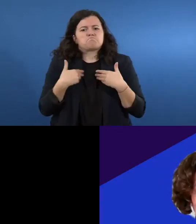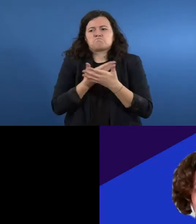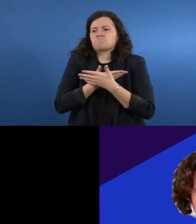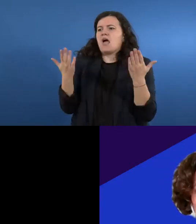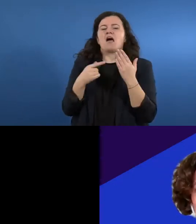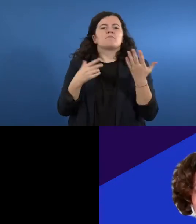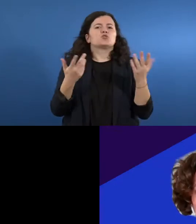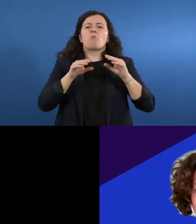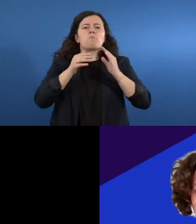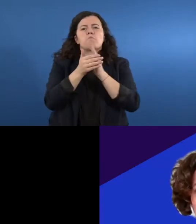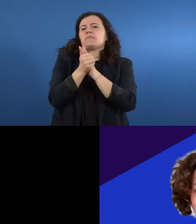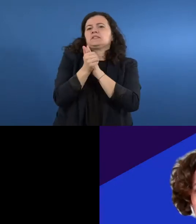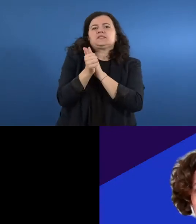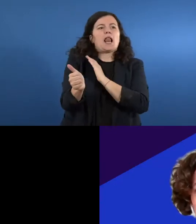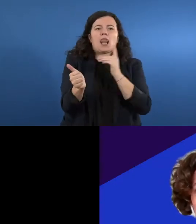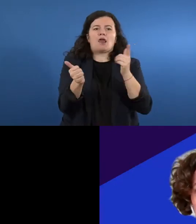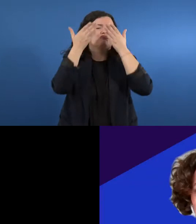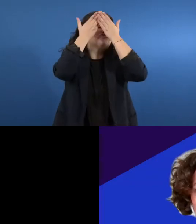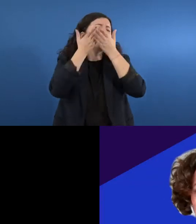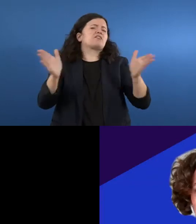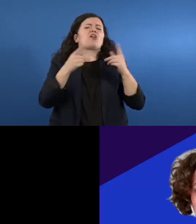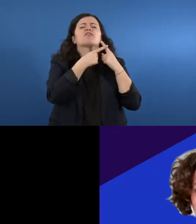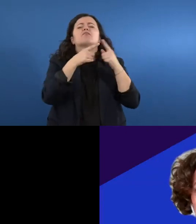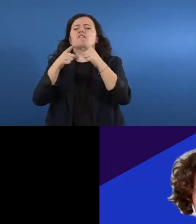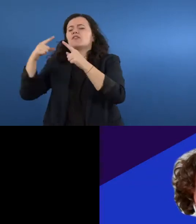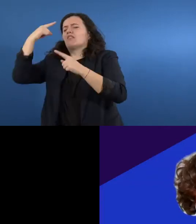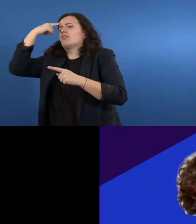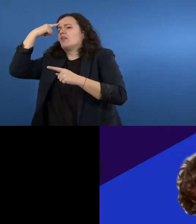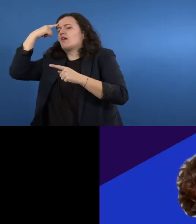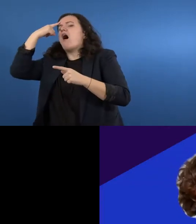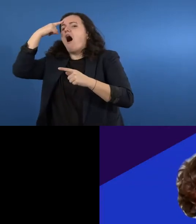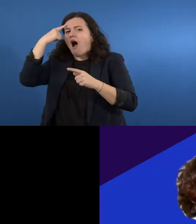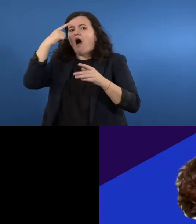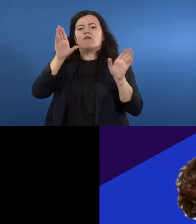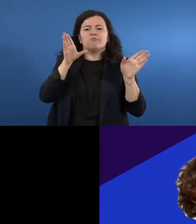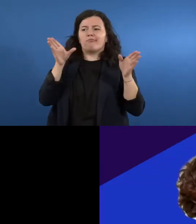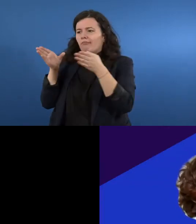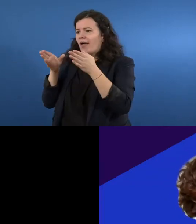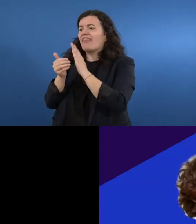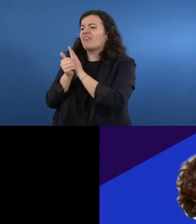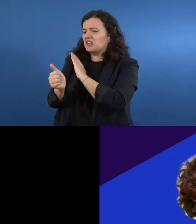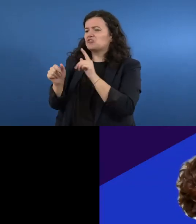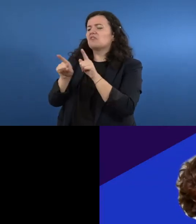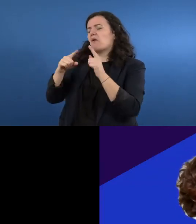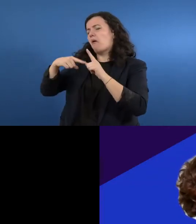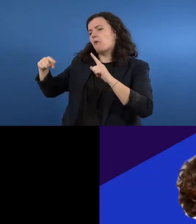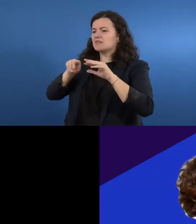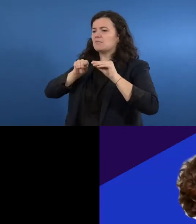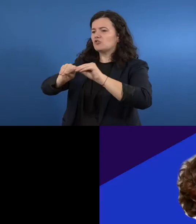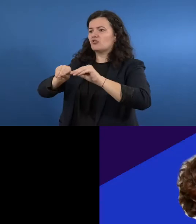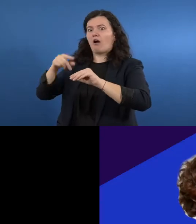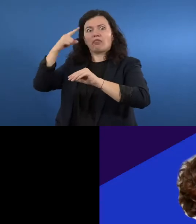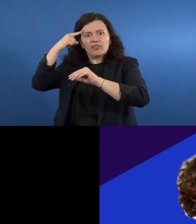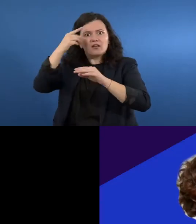skills, are not sufficiently taking into account the needs of persons with disabilities. So looking forward to hear from you what your thoughts